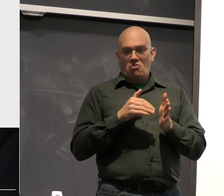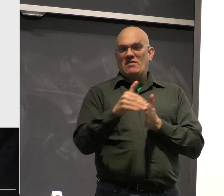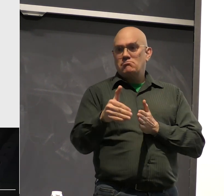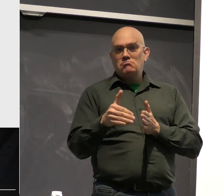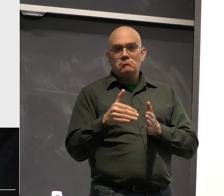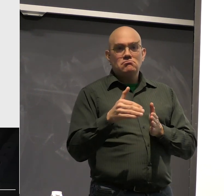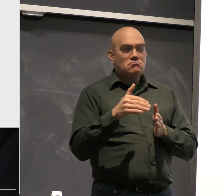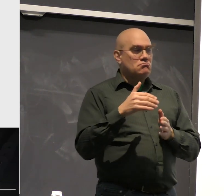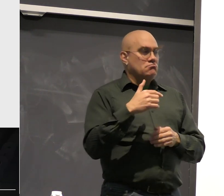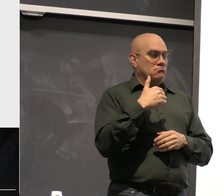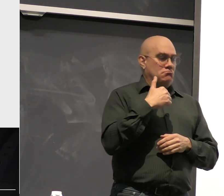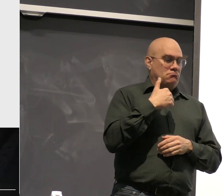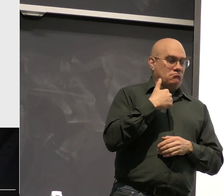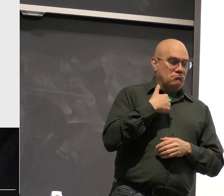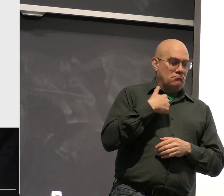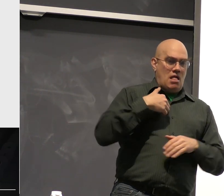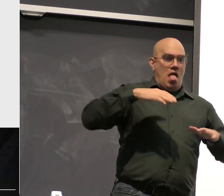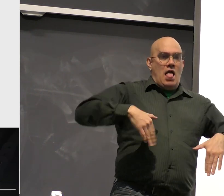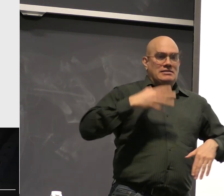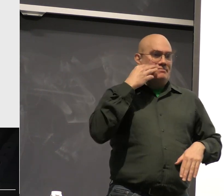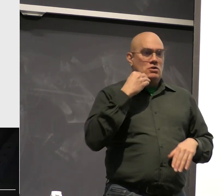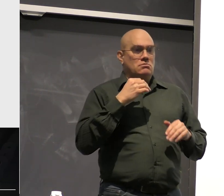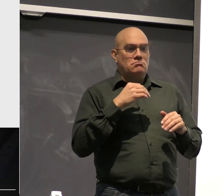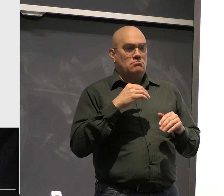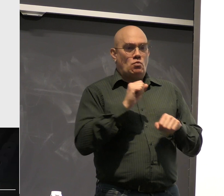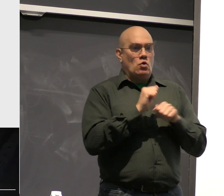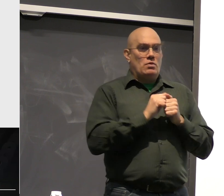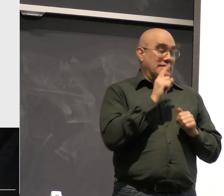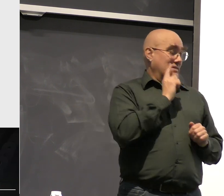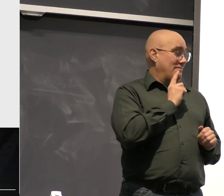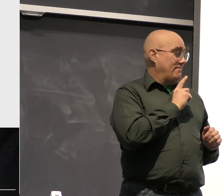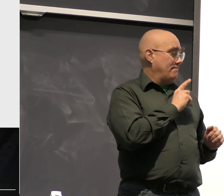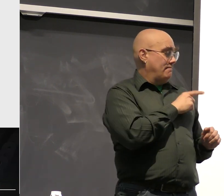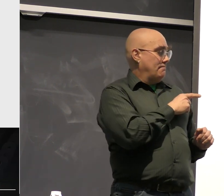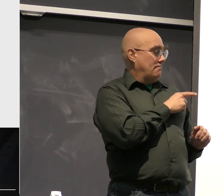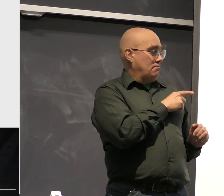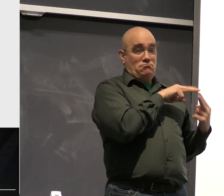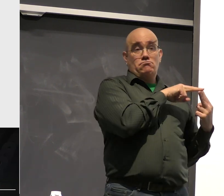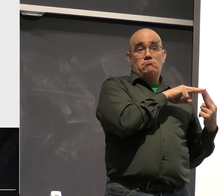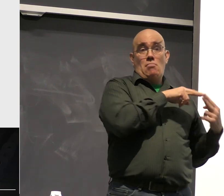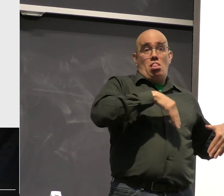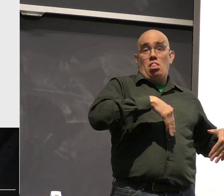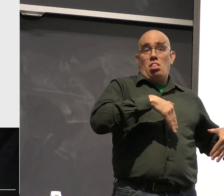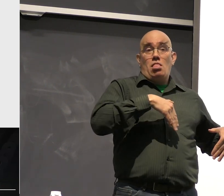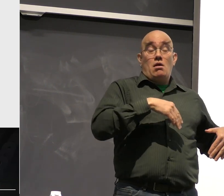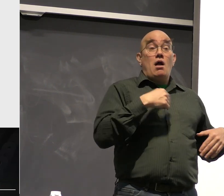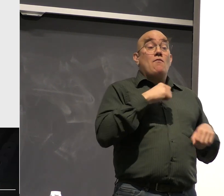do work with hearing interpreters very often. I have not experienced work with other deaf